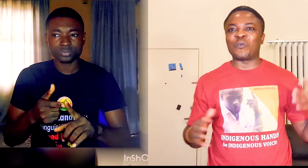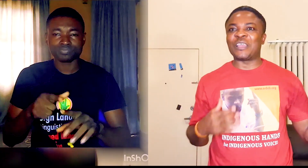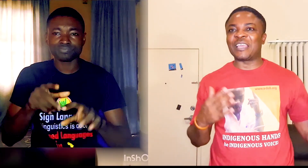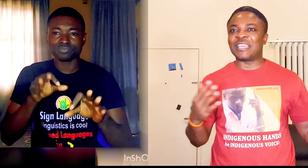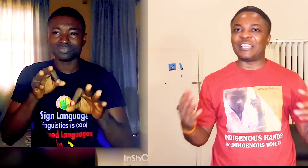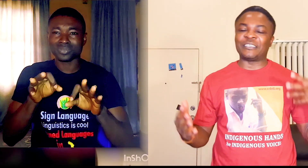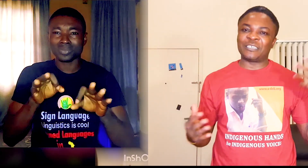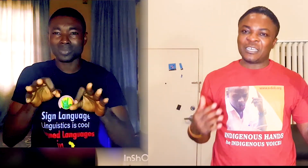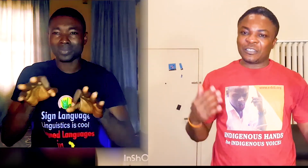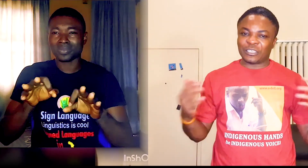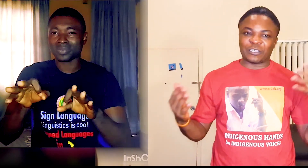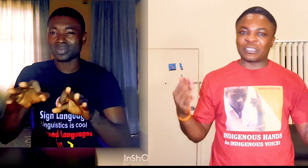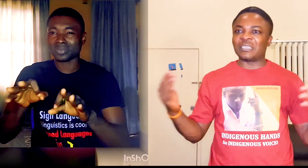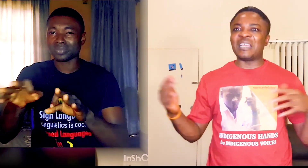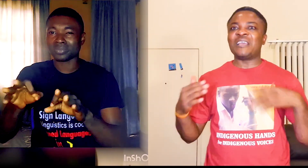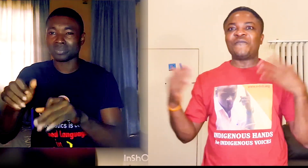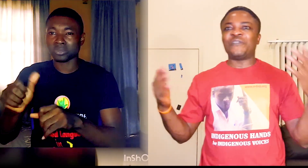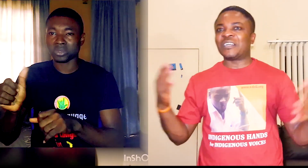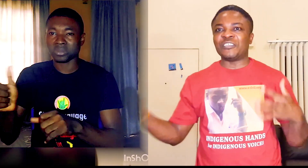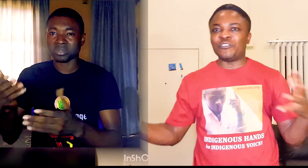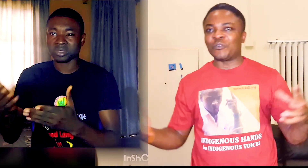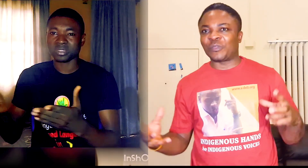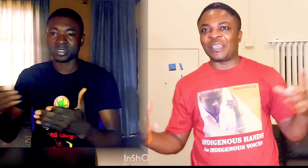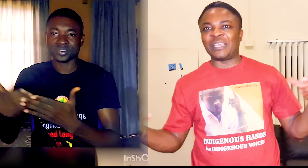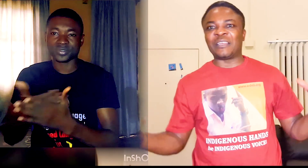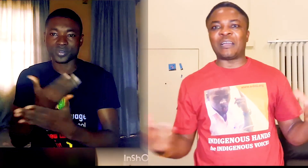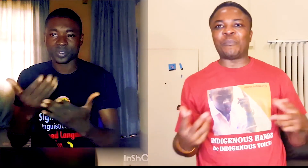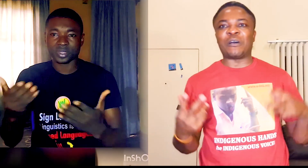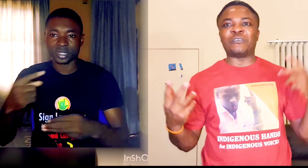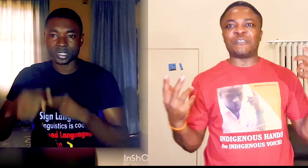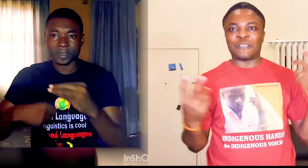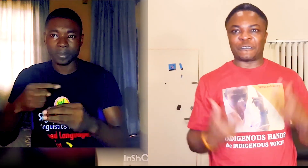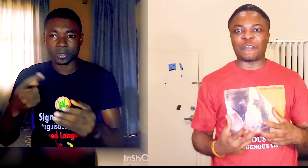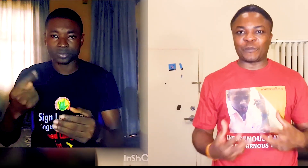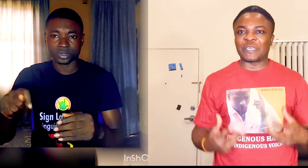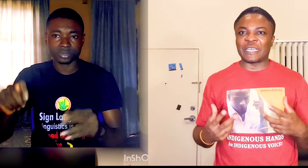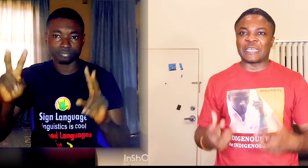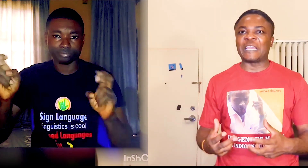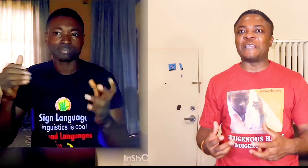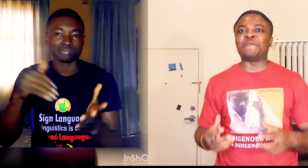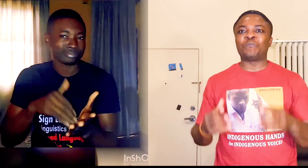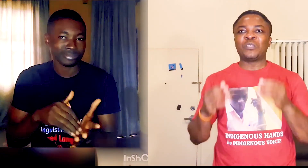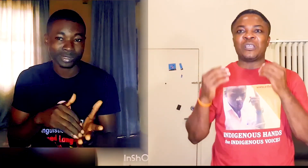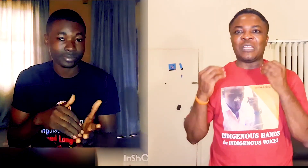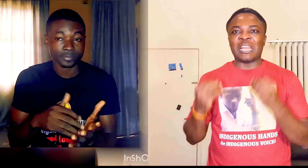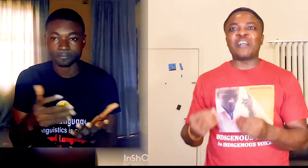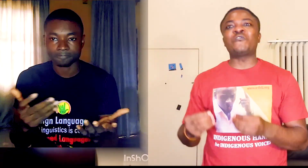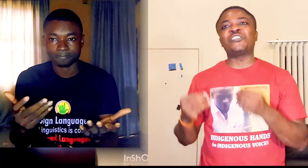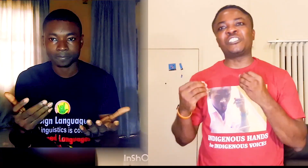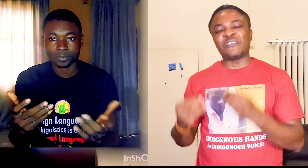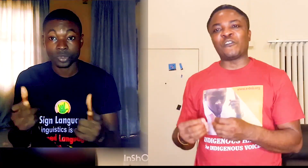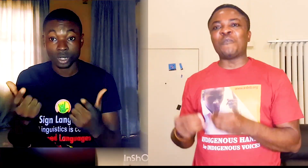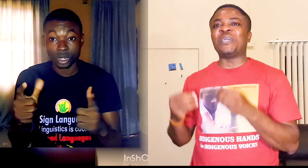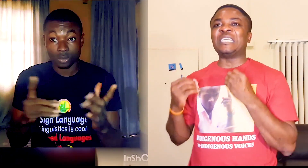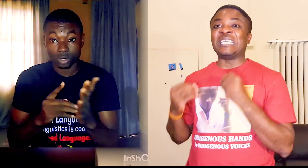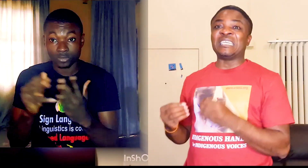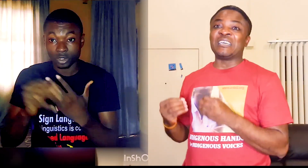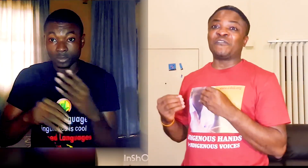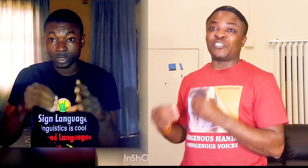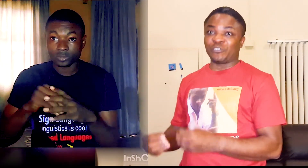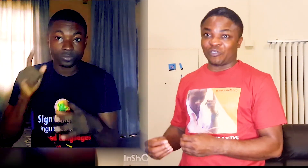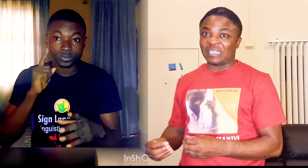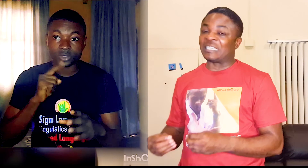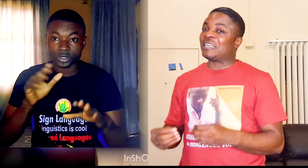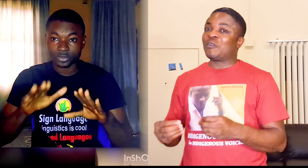far away in discussing a very new thing about the topic again: language development in